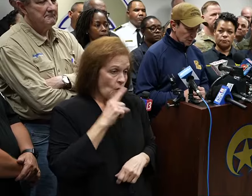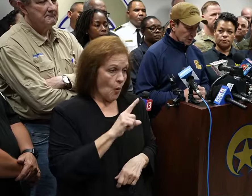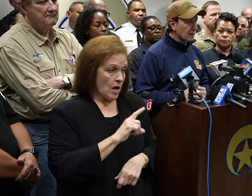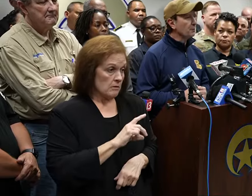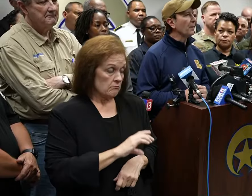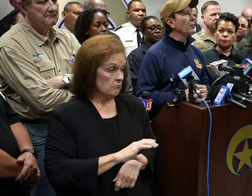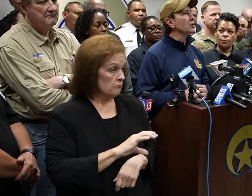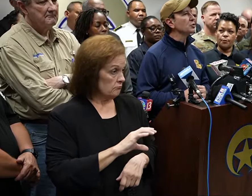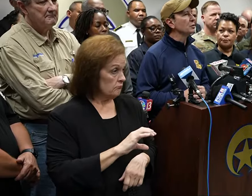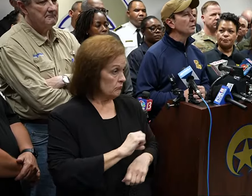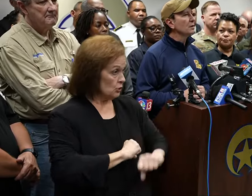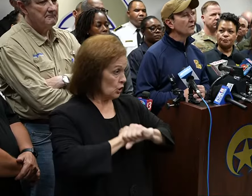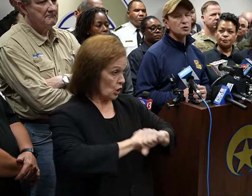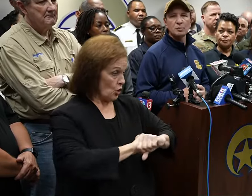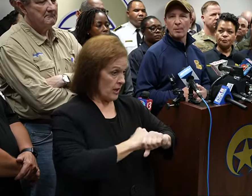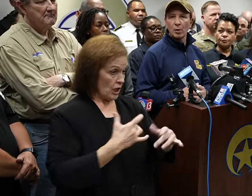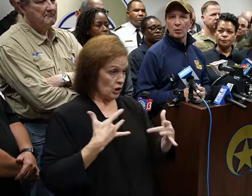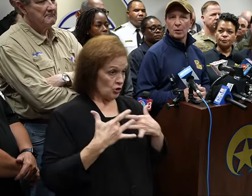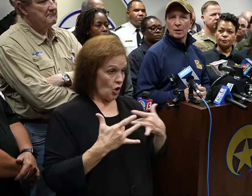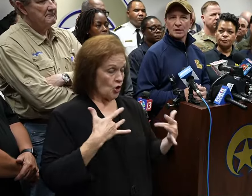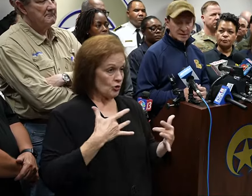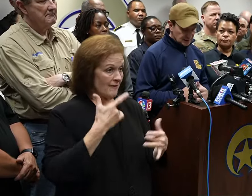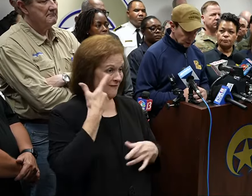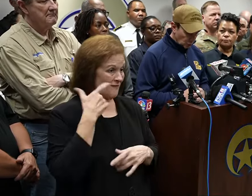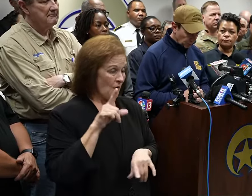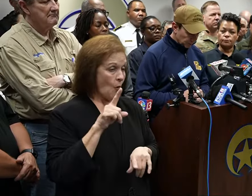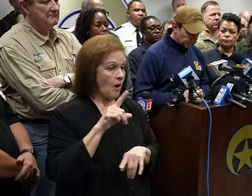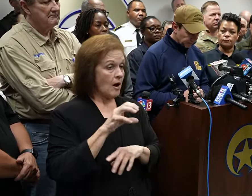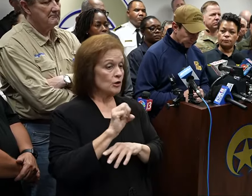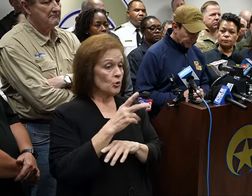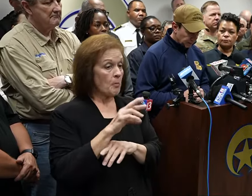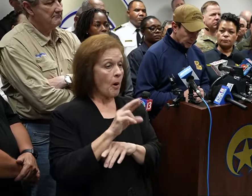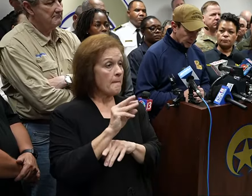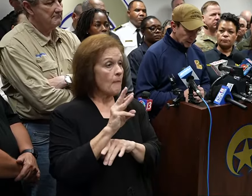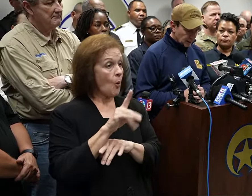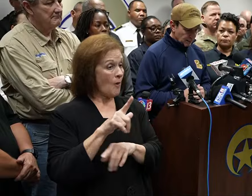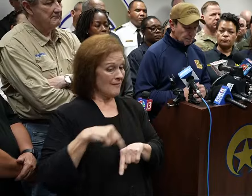concerns in preparation for the Super Bowl since October.